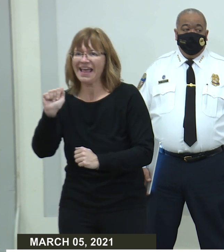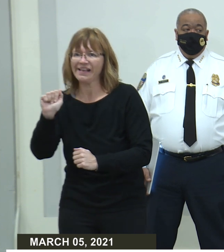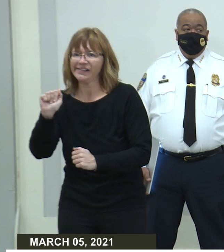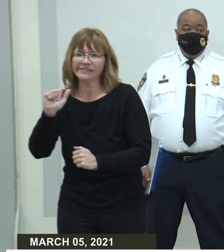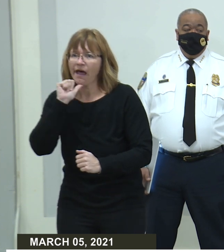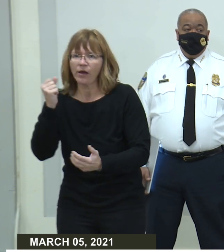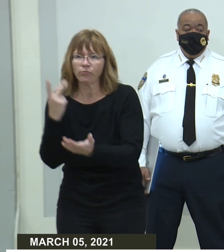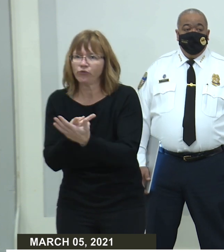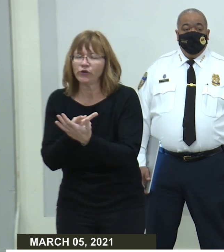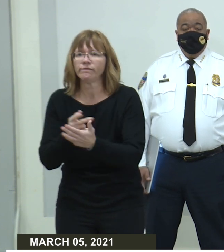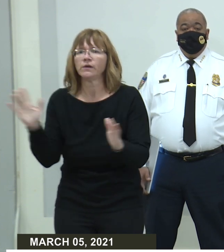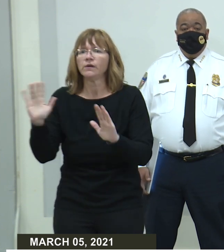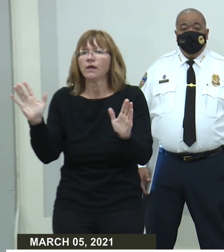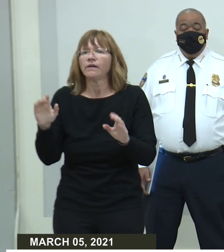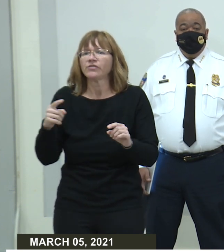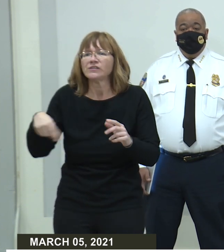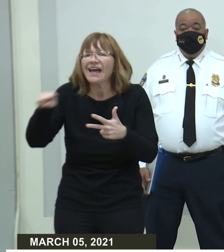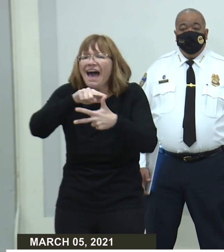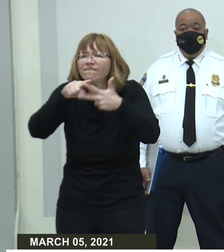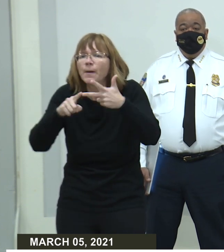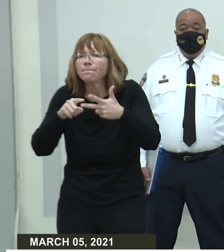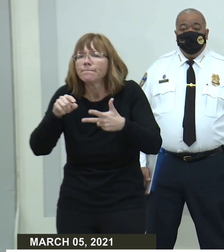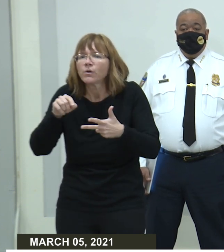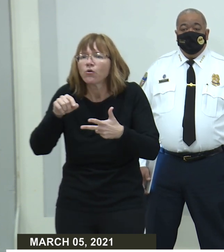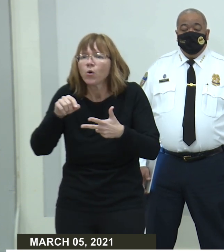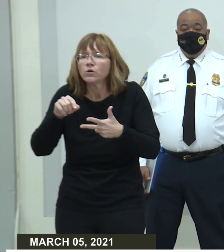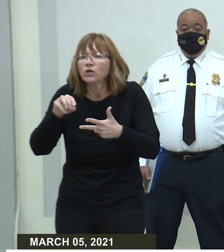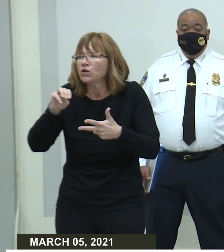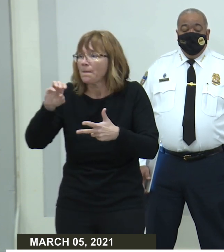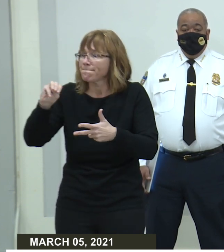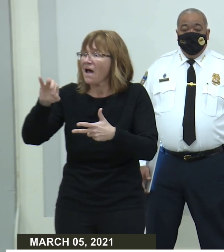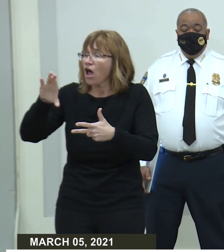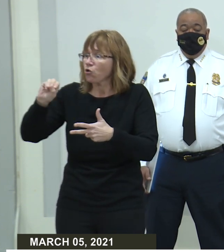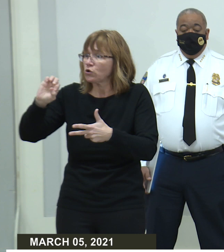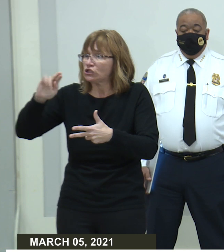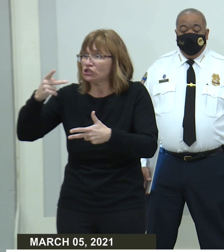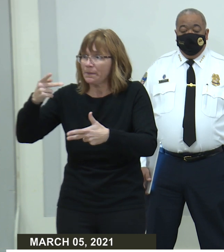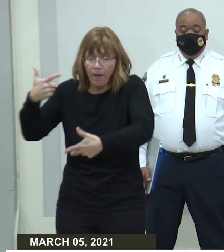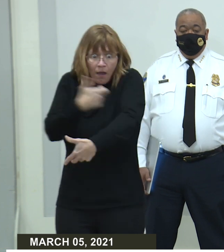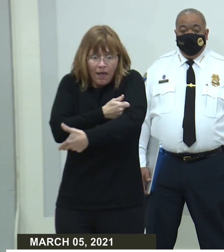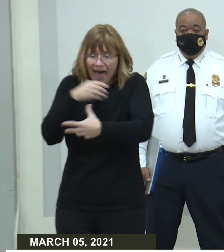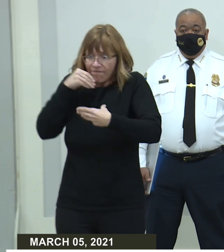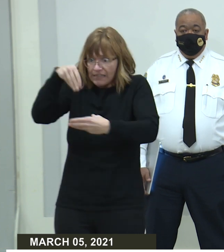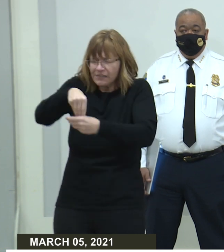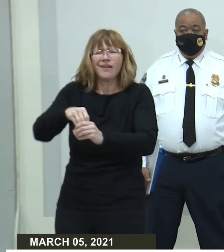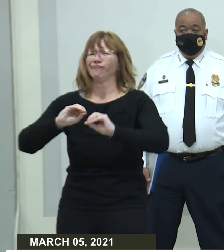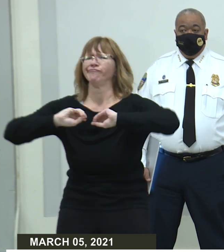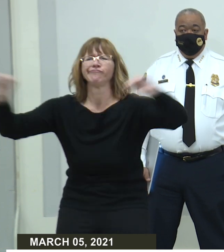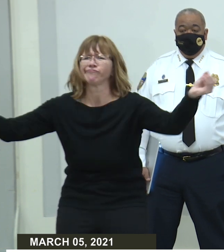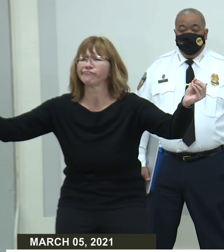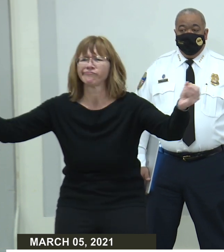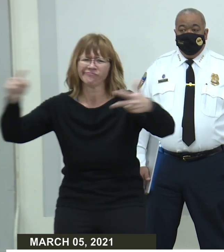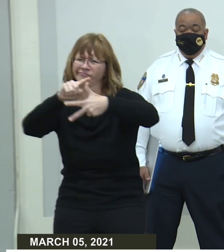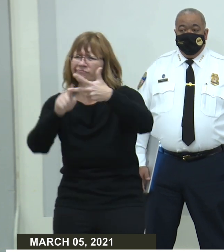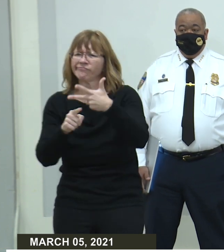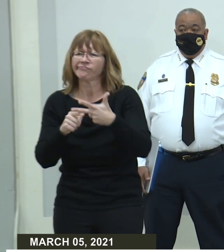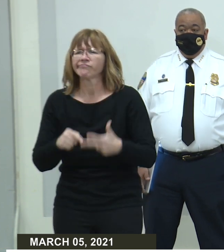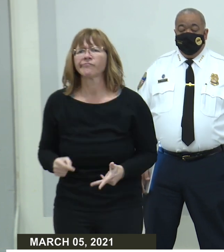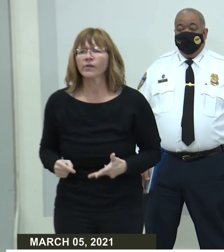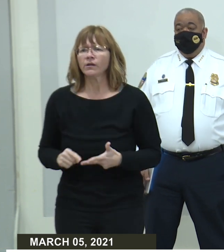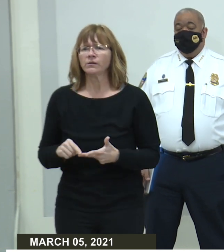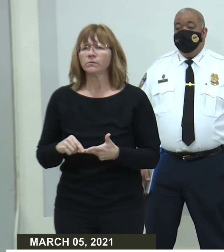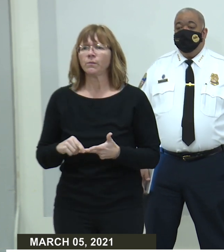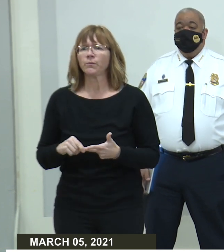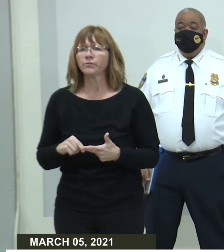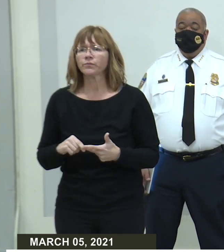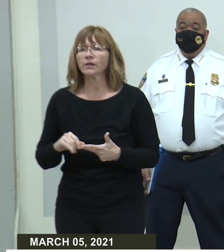insert any type of tracking microchip into your body. The second key difference with the Johnson & Johnson vaccine is it is a one-shot